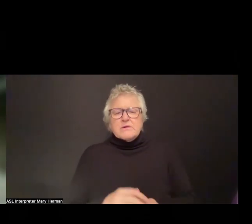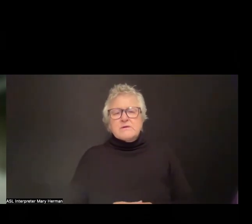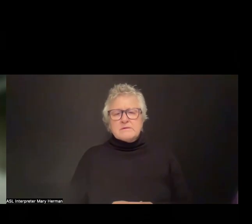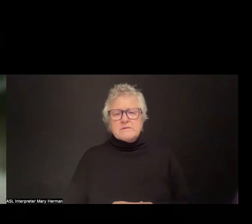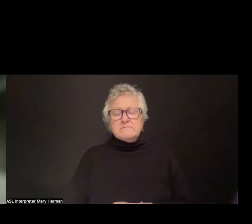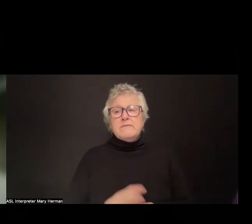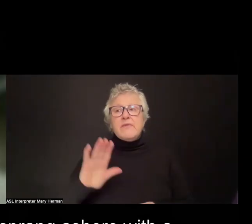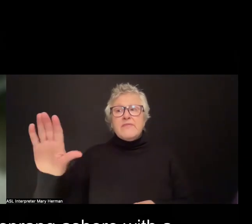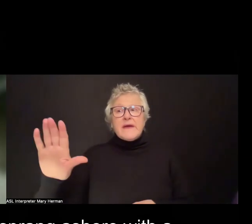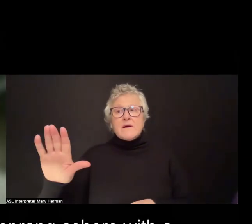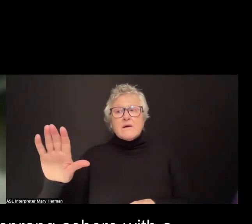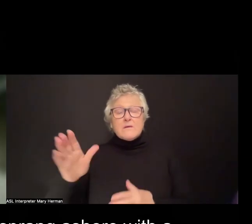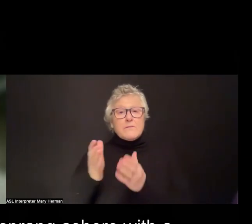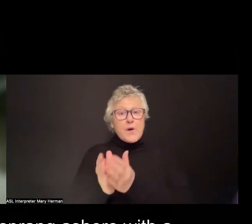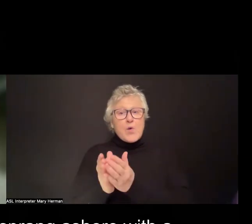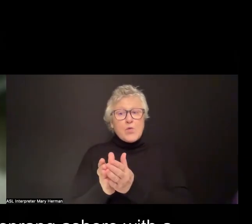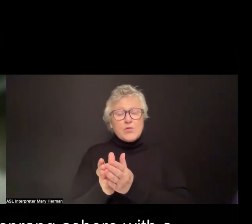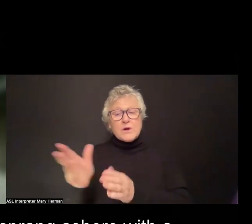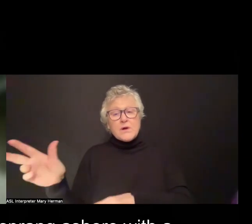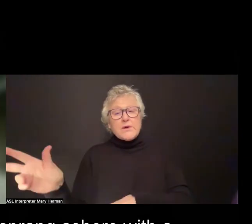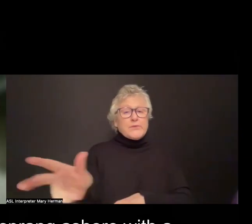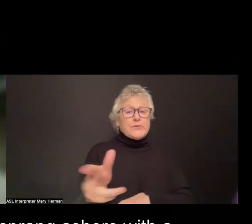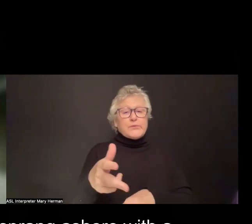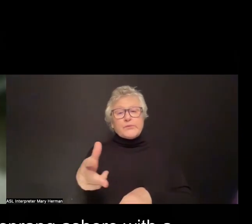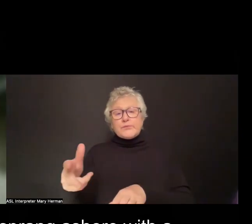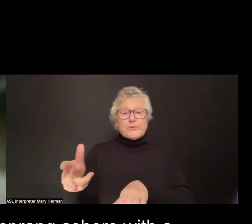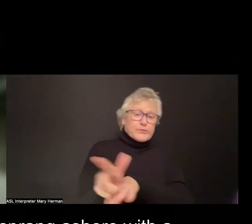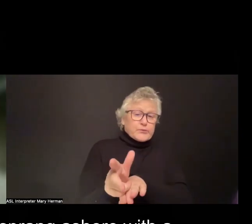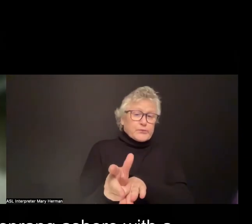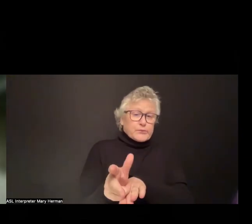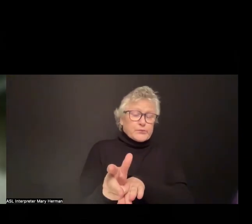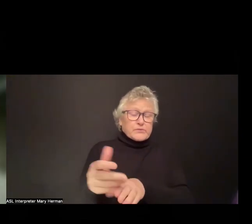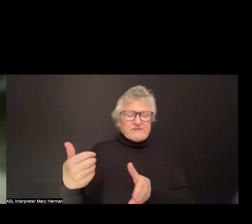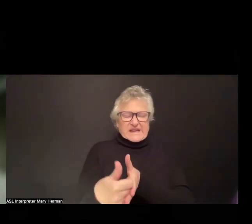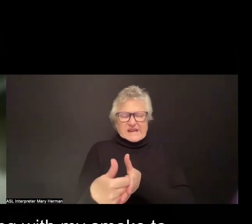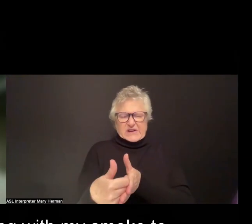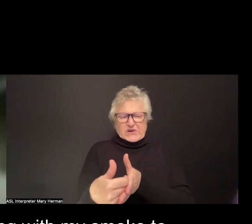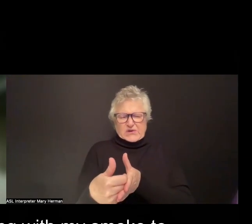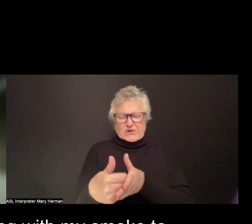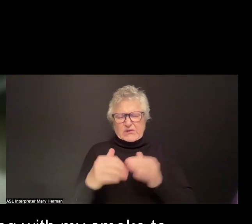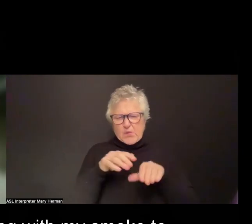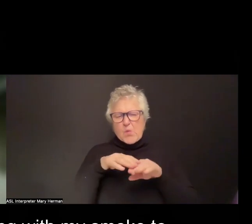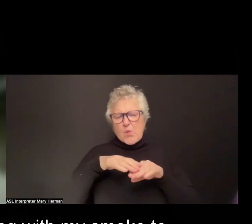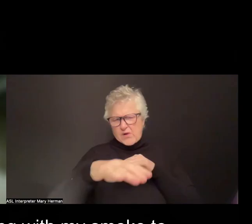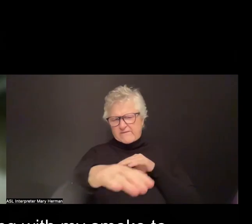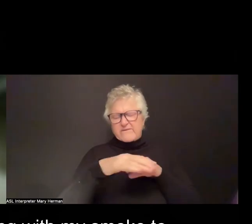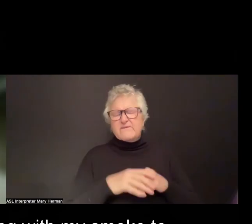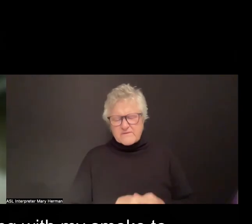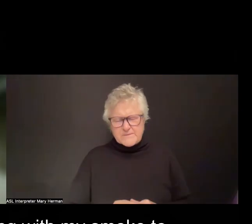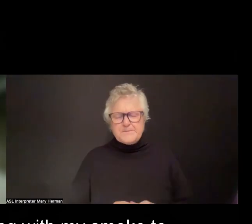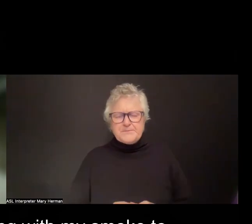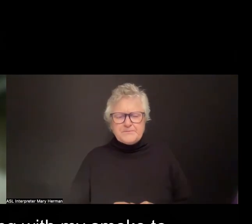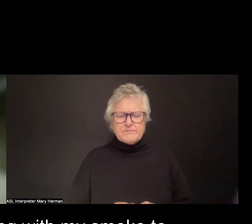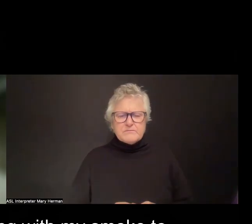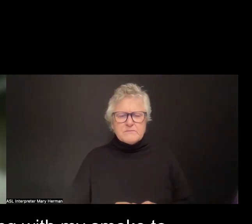barnacles. The not Bostonian sprang ashore with a line in his hand and made it fast. I tried to make a ring with my smoke to